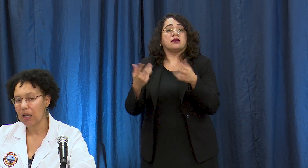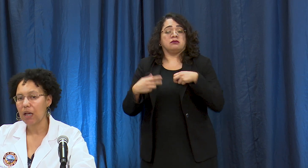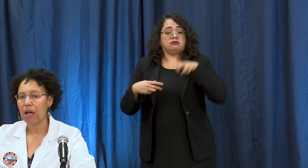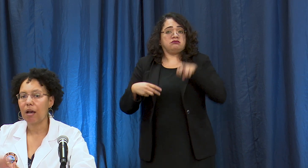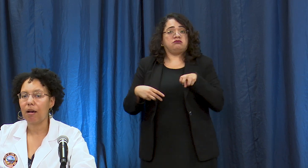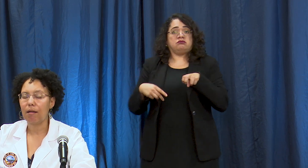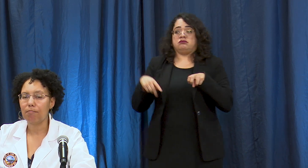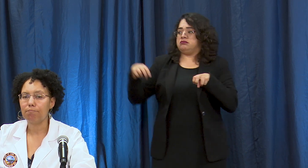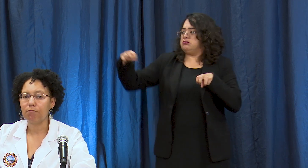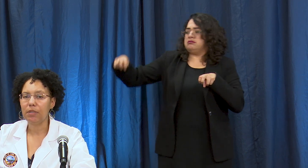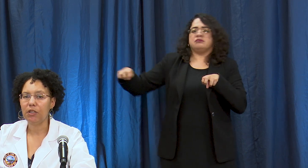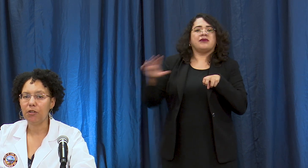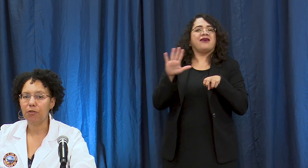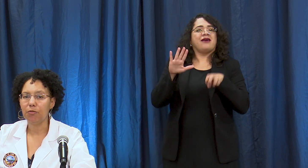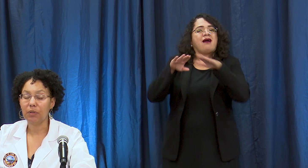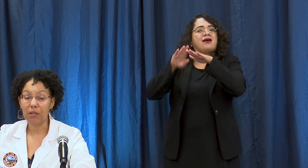feet,